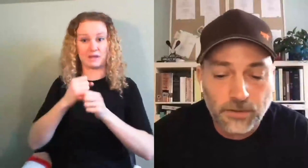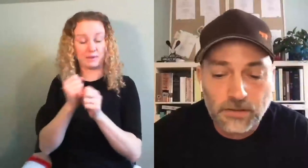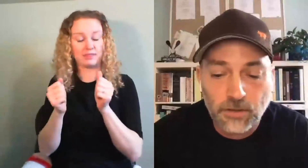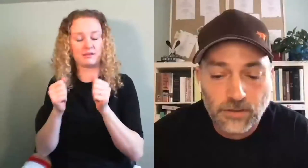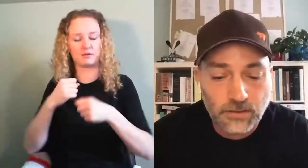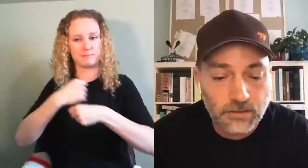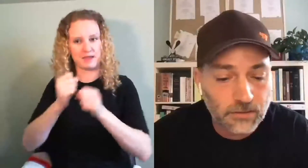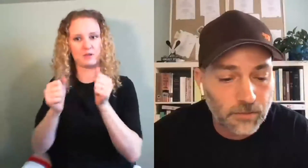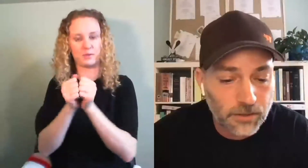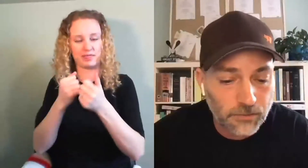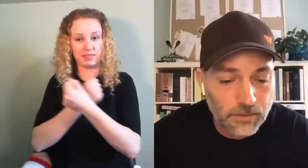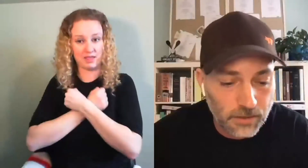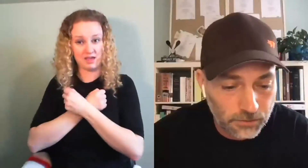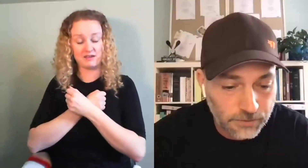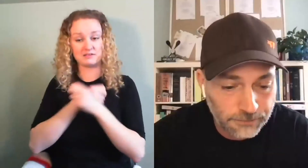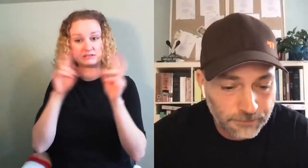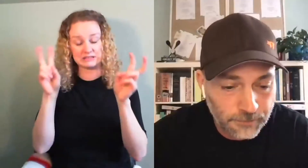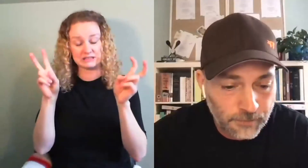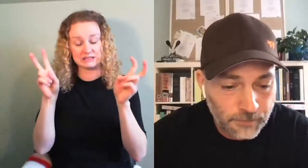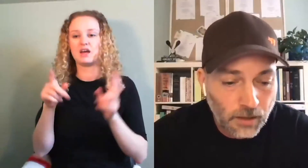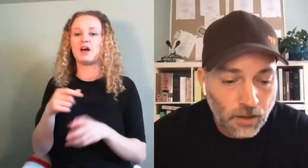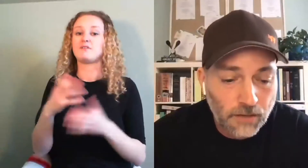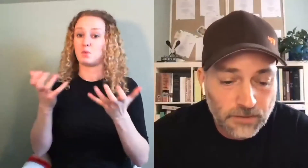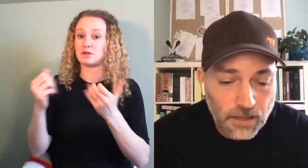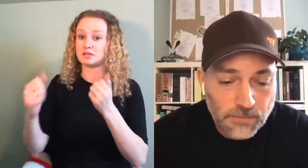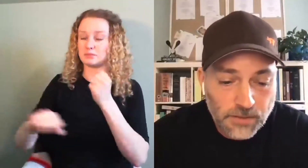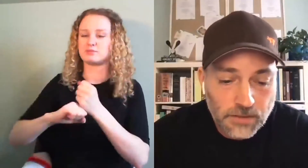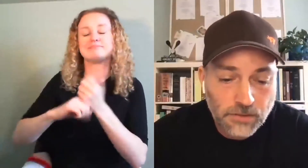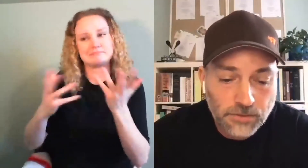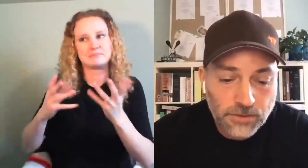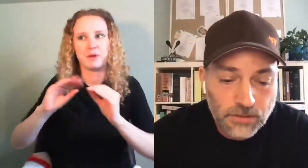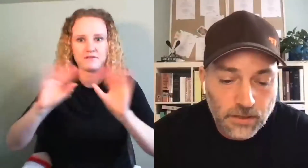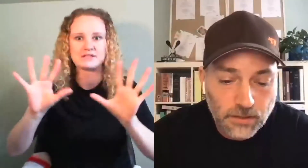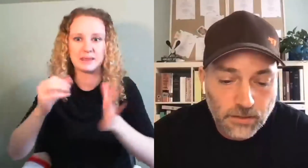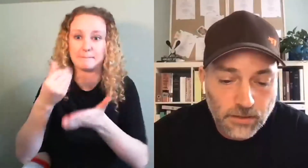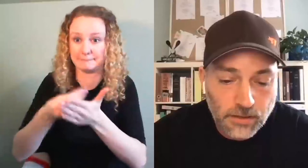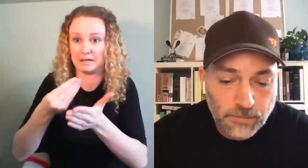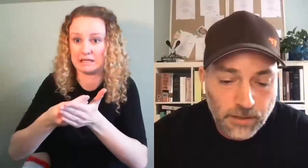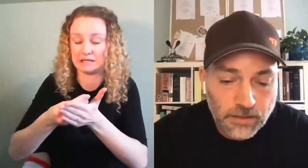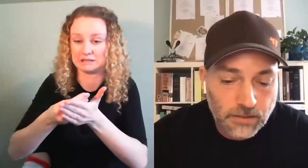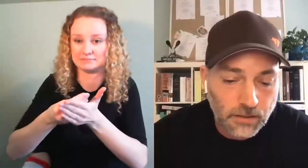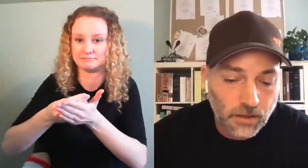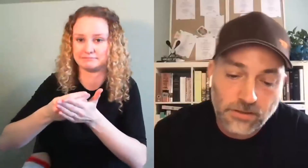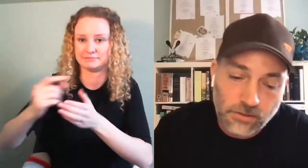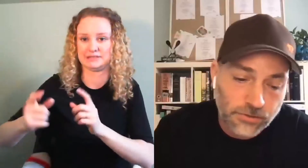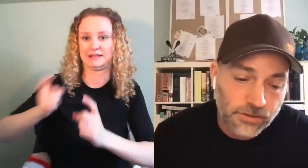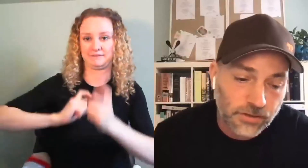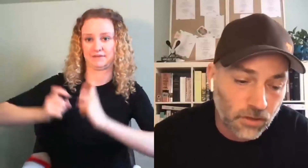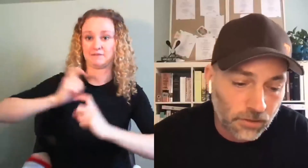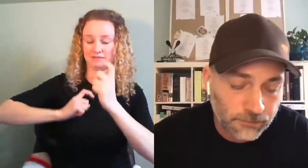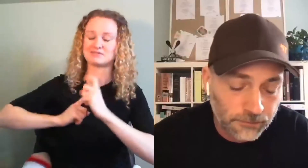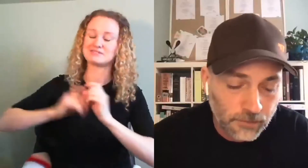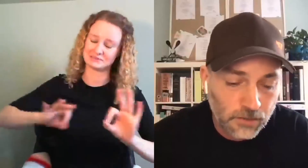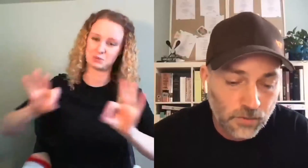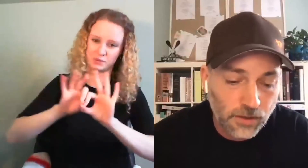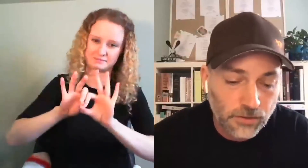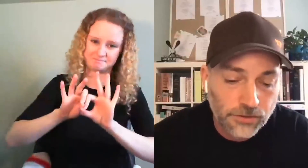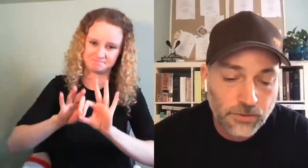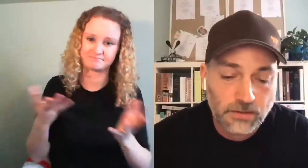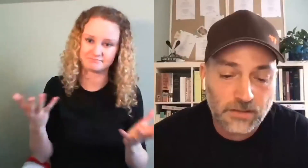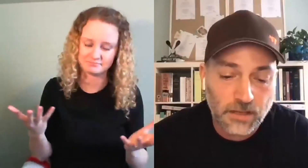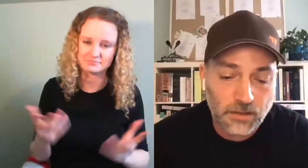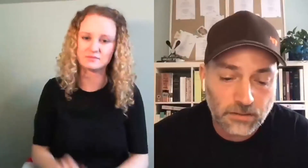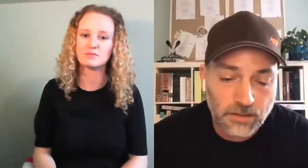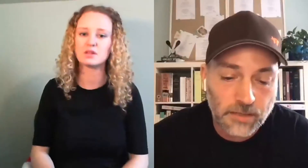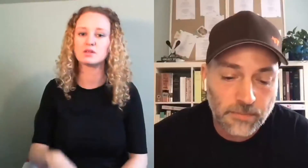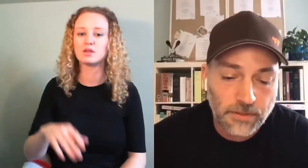keep doing this project until the money runs out. Oftentimes, the solutions that are currently in place aren't solutions at all. So I urge you